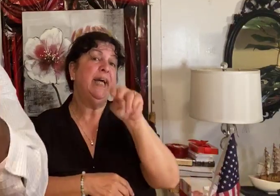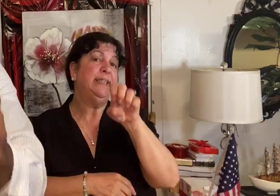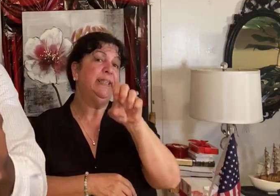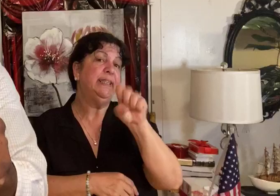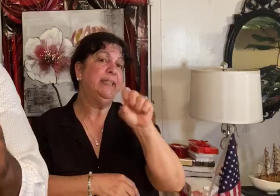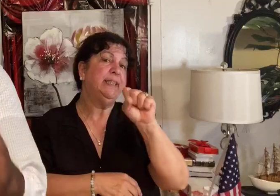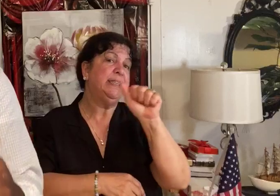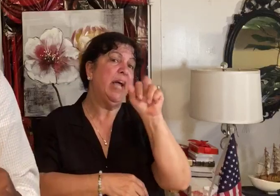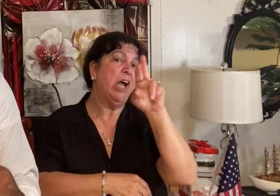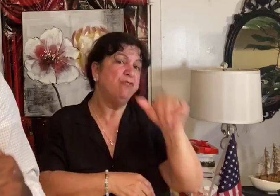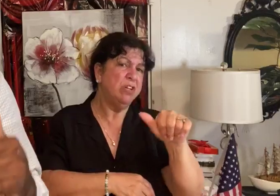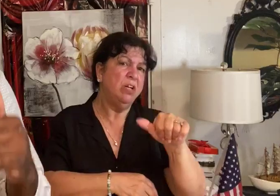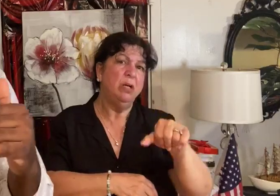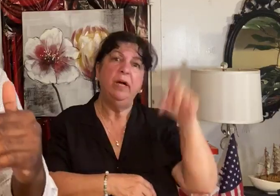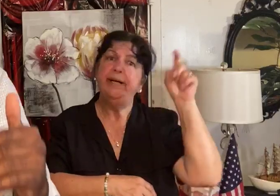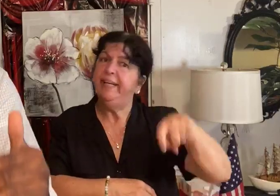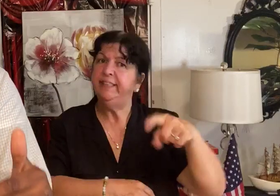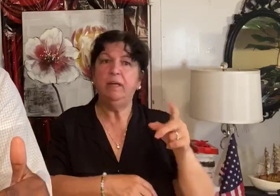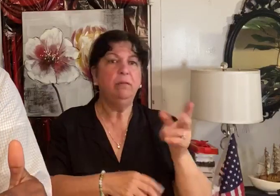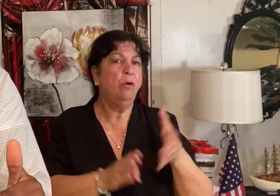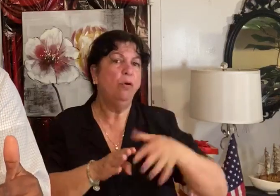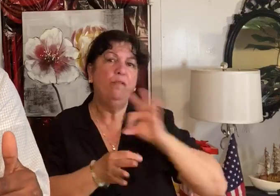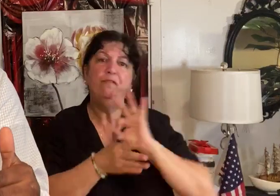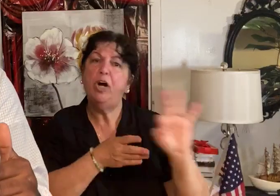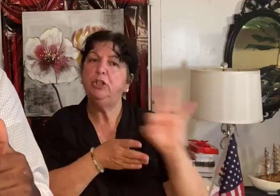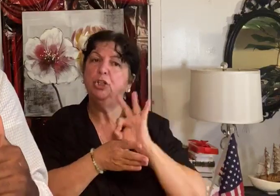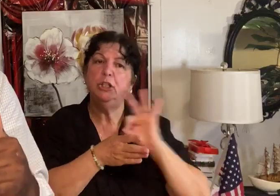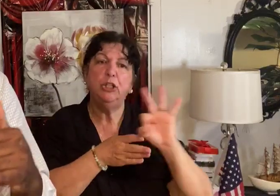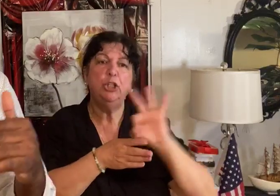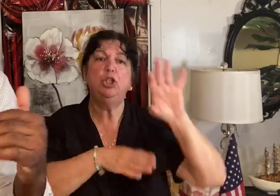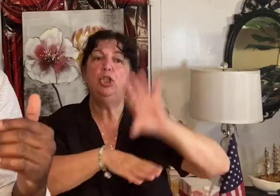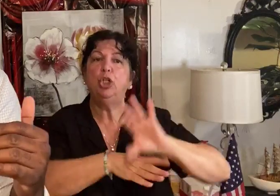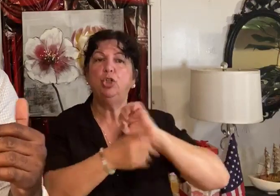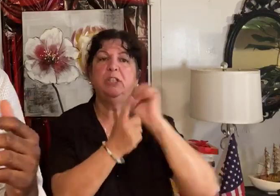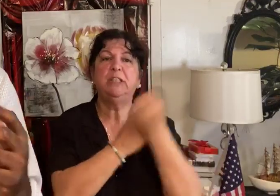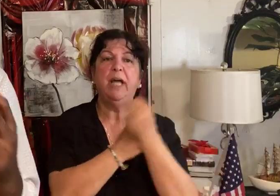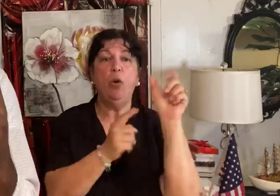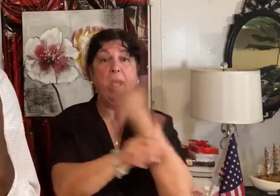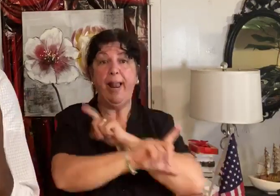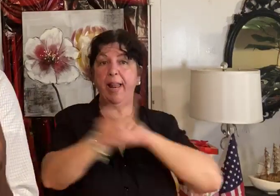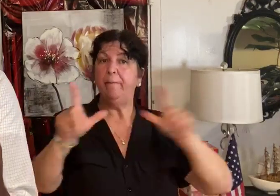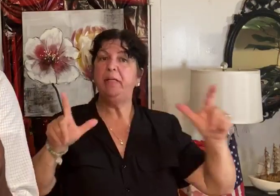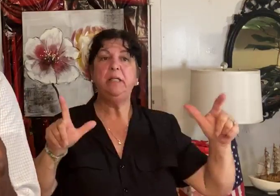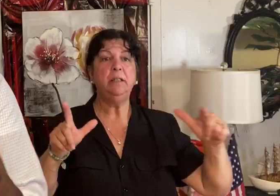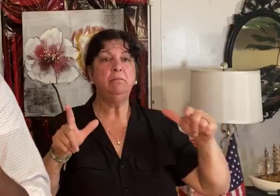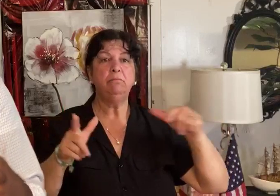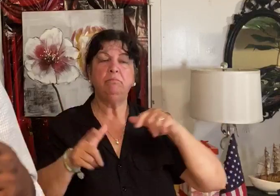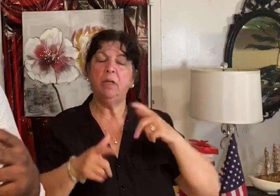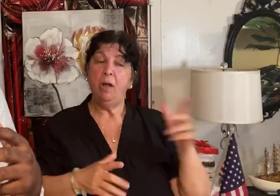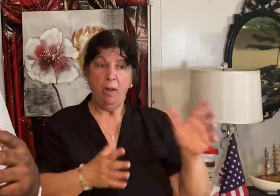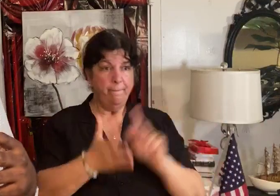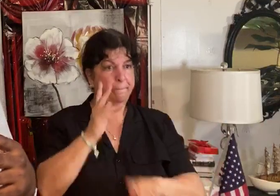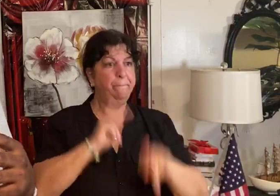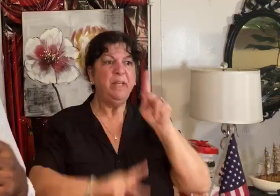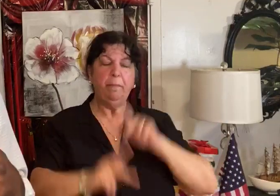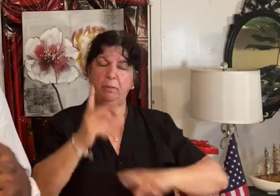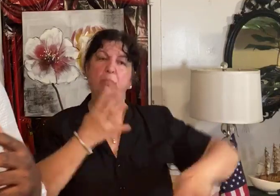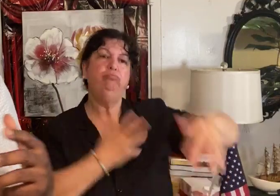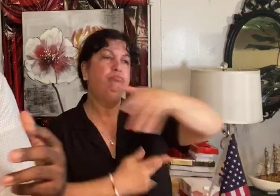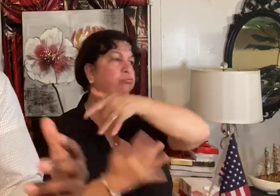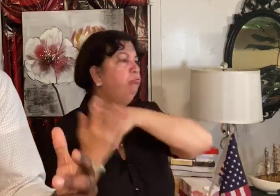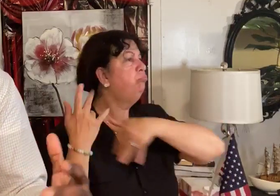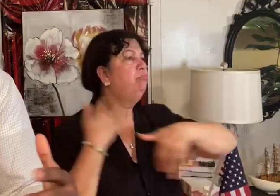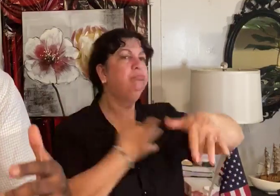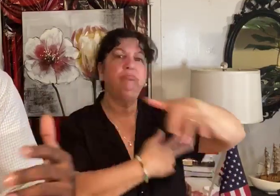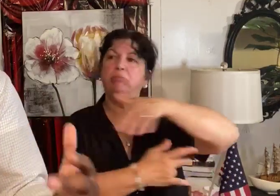have church, to have a functioning society where liberty is a centerpiece, where people can move